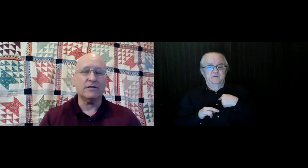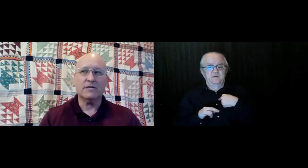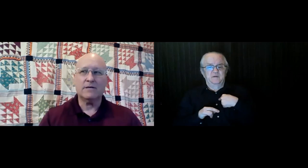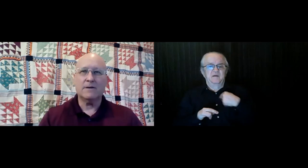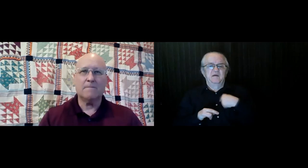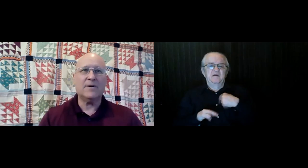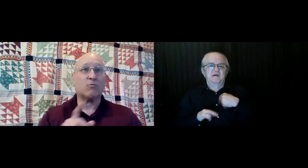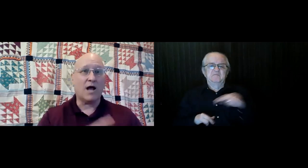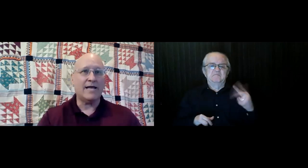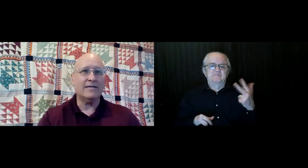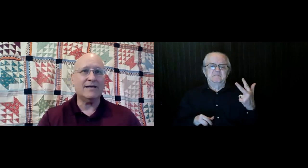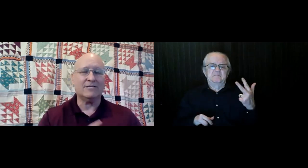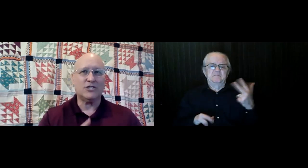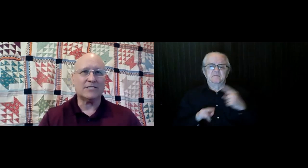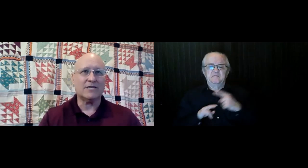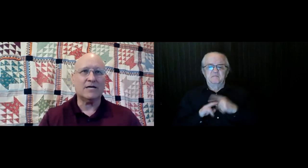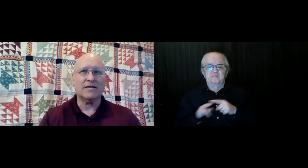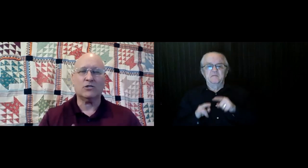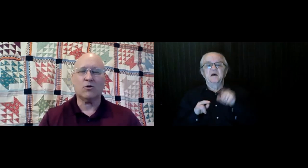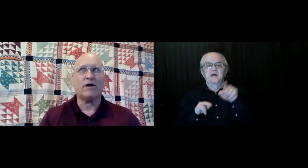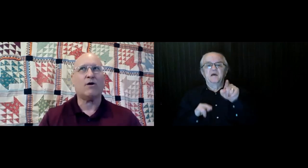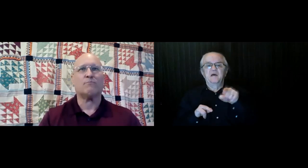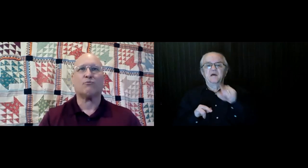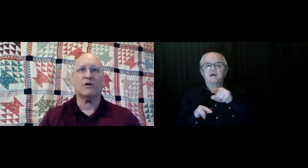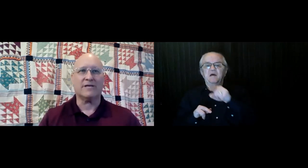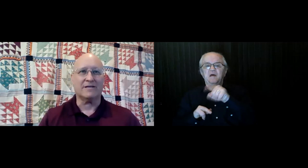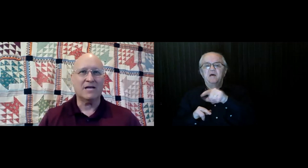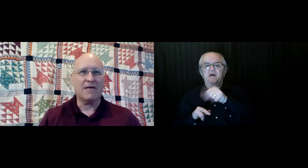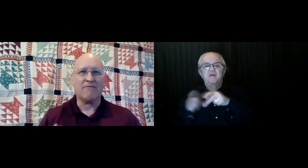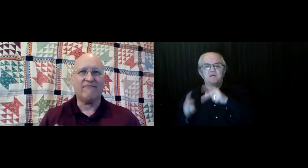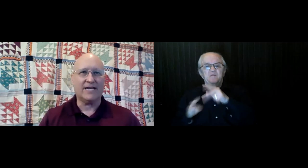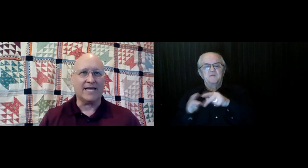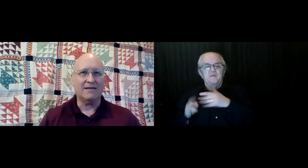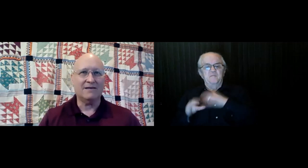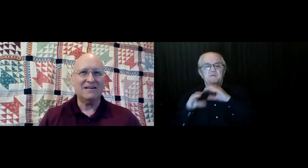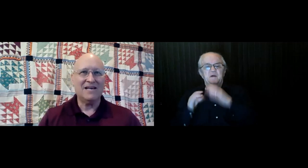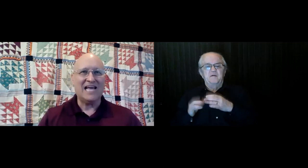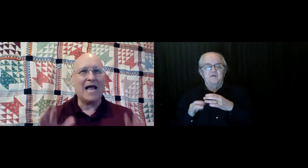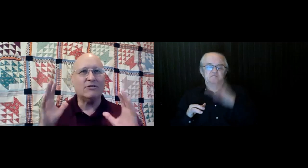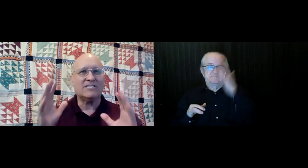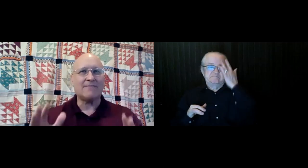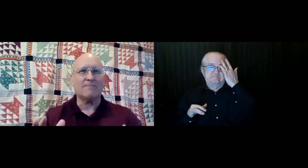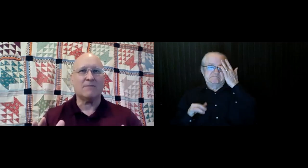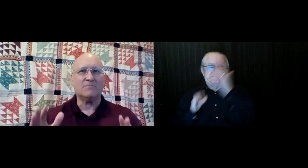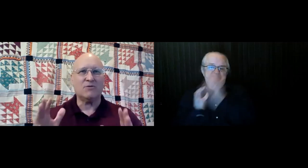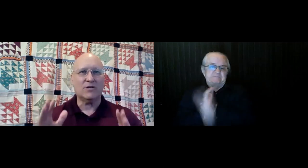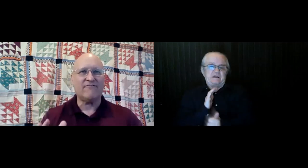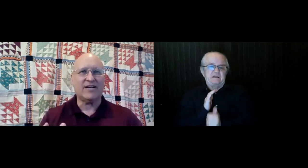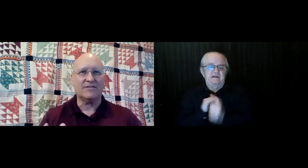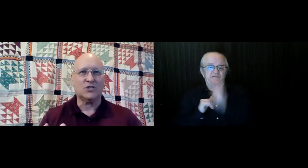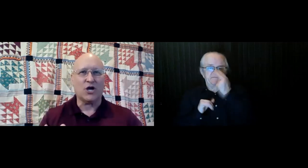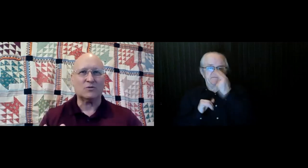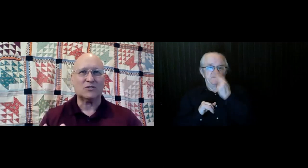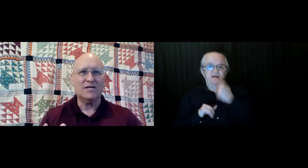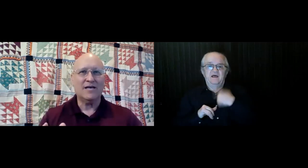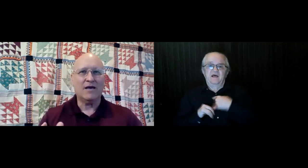good, but Ryan and Jessica and Gloria are brilliant and they're funny. And I could set them up to be really funny